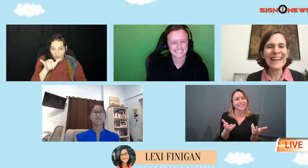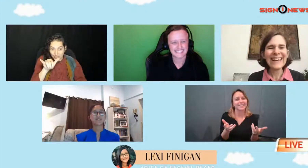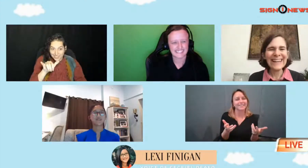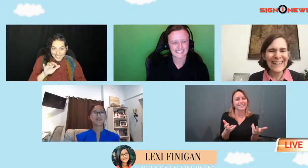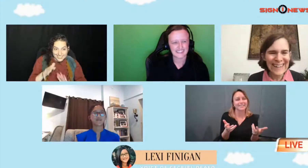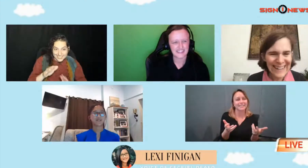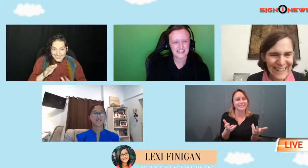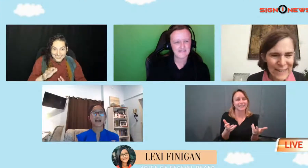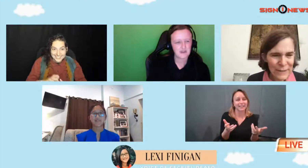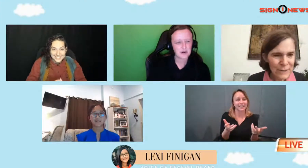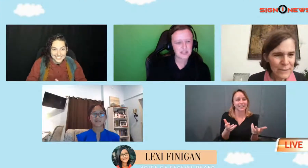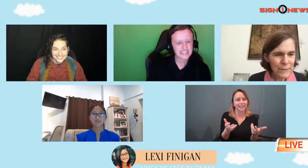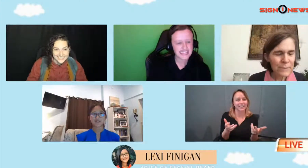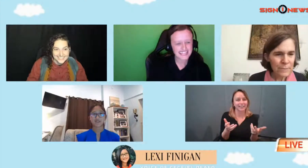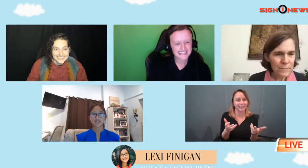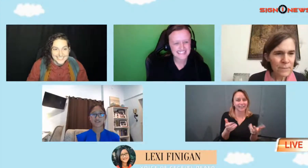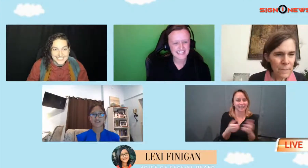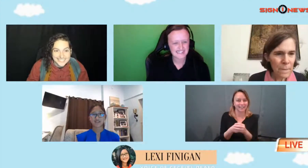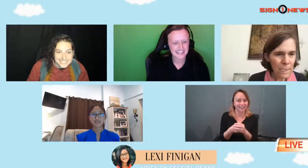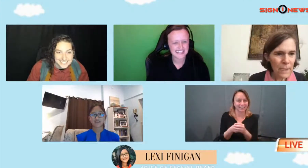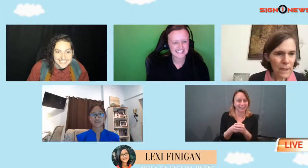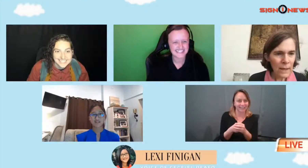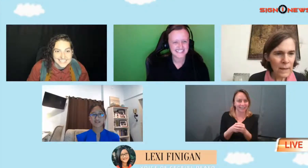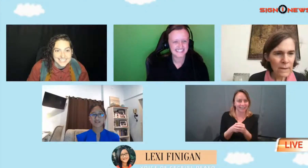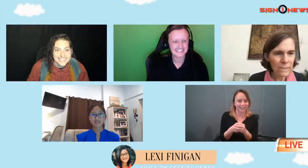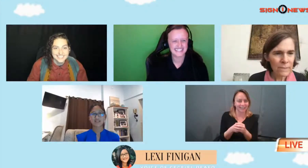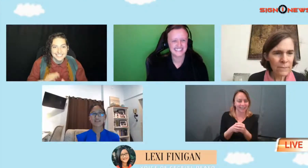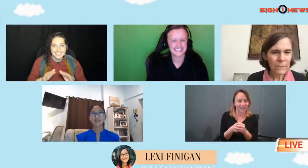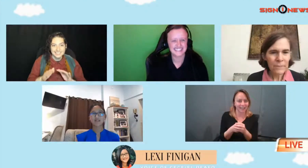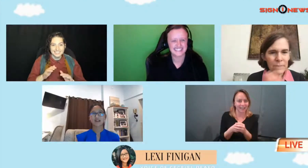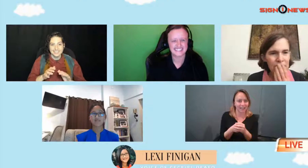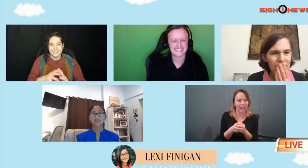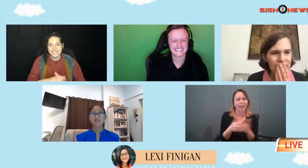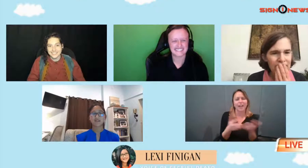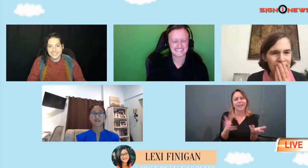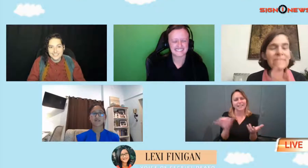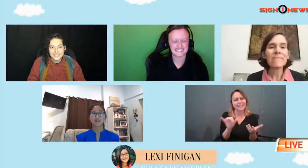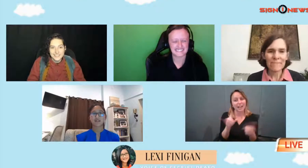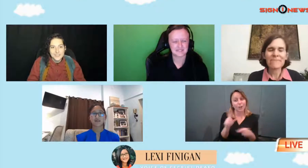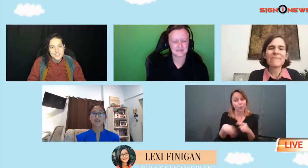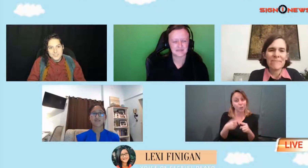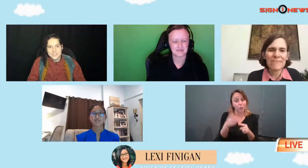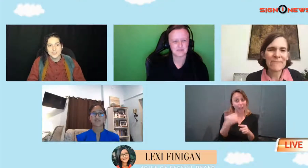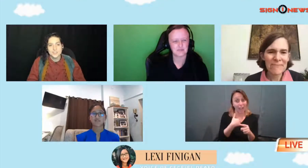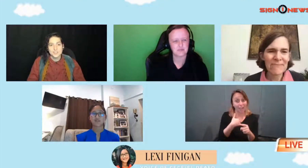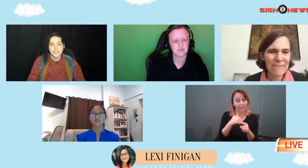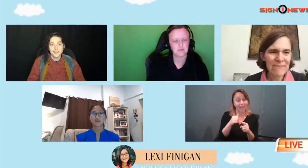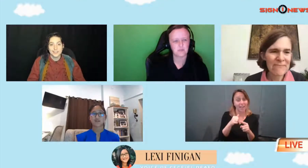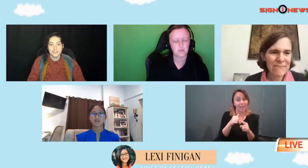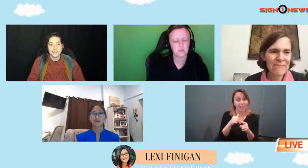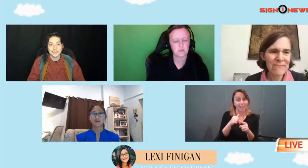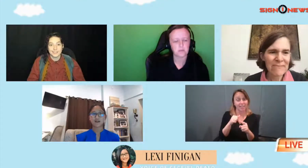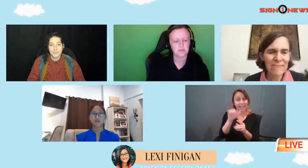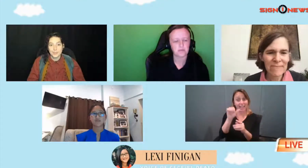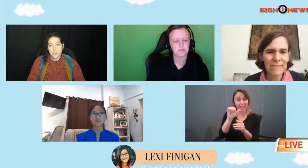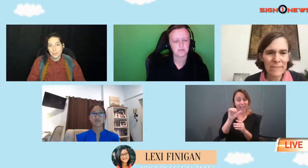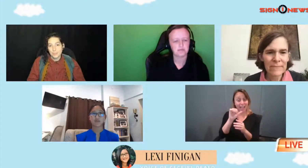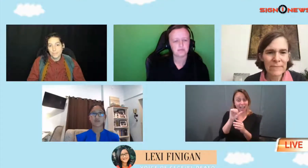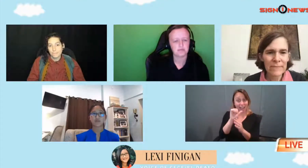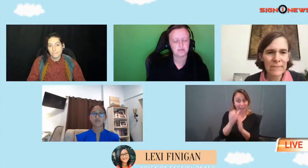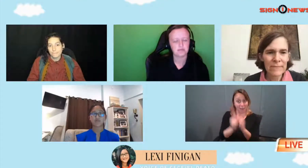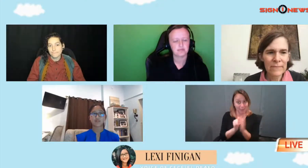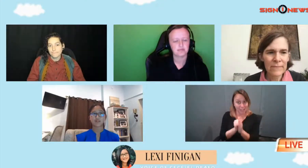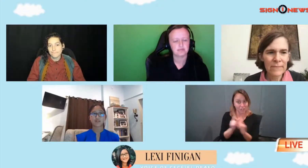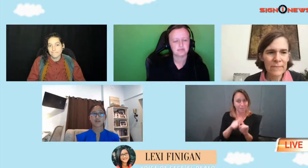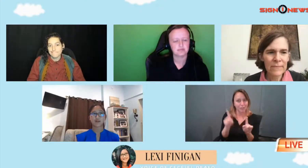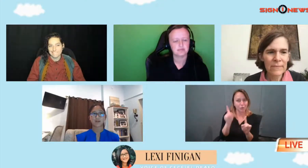it's like when you the Foley, like the sound effects. It's like when you have the animation, but you have to do the, you have